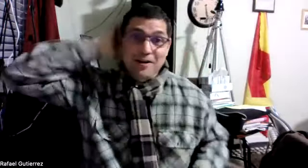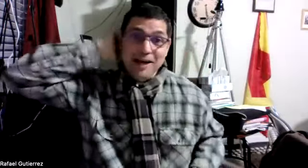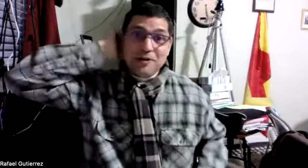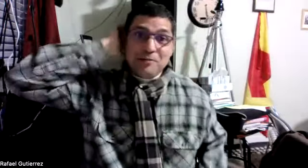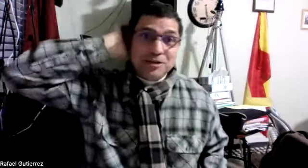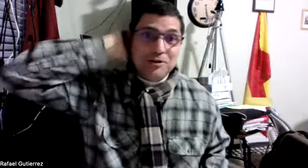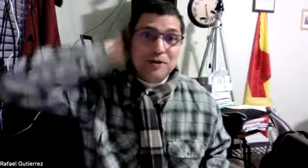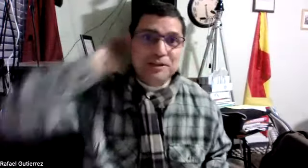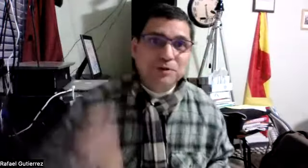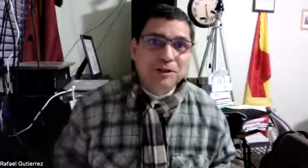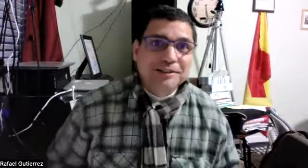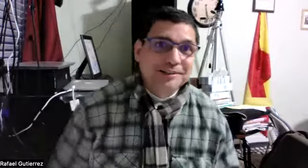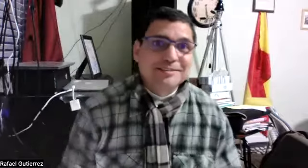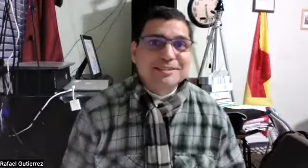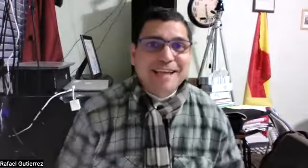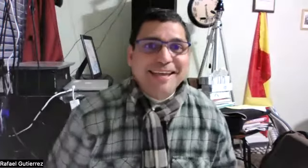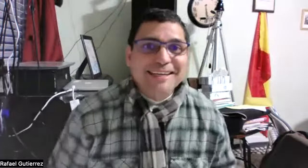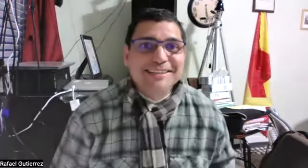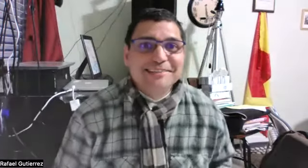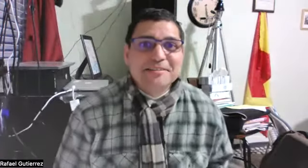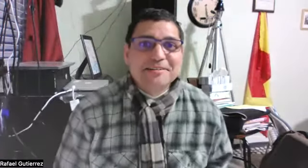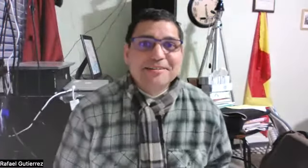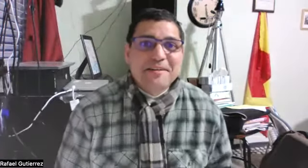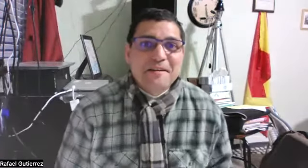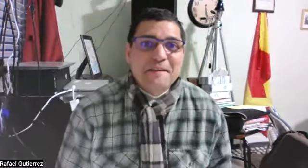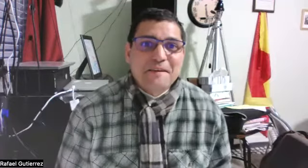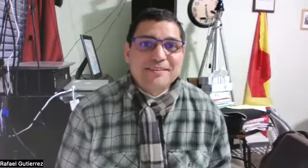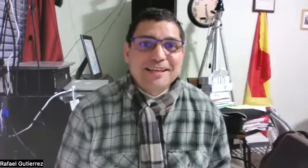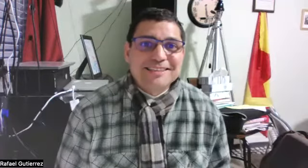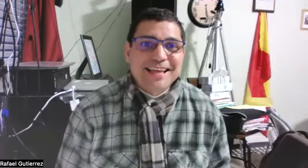look at me, don't look at the book. Stand, say stand,